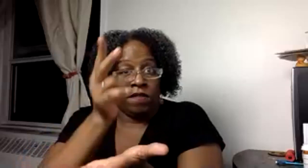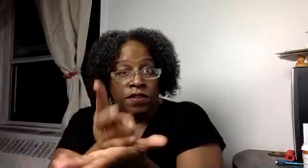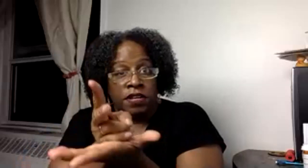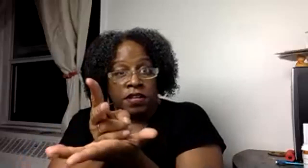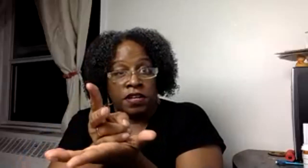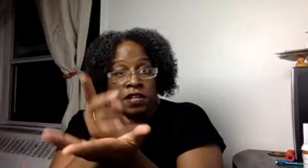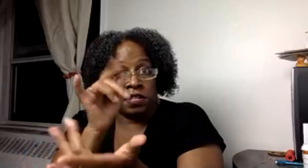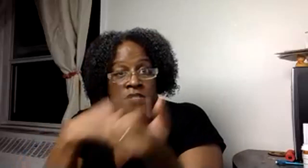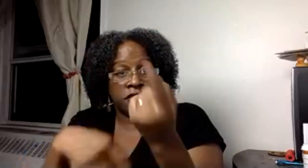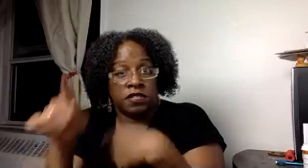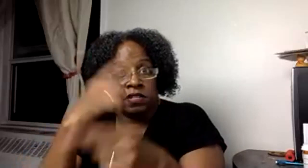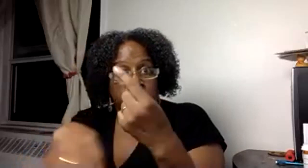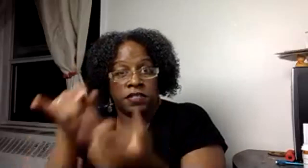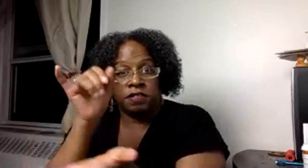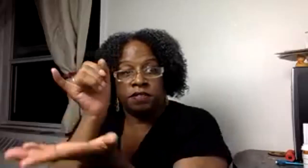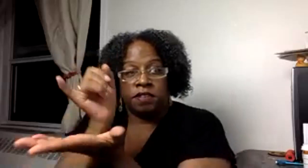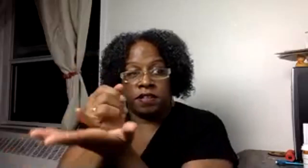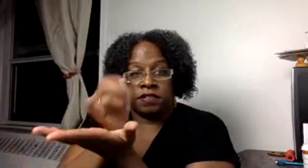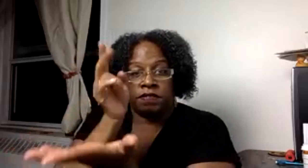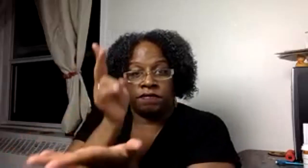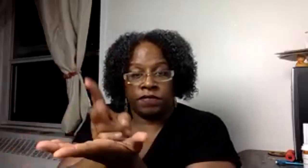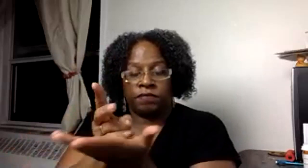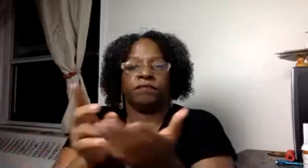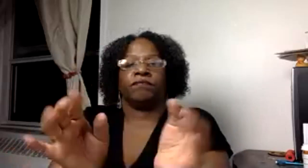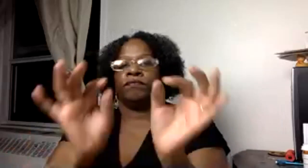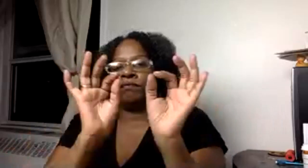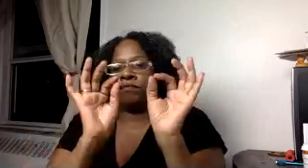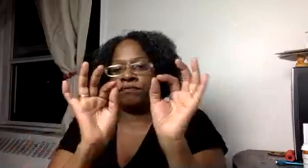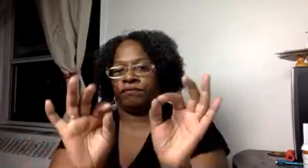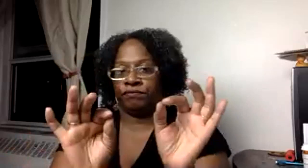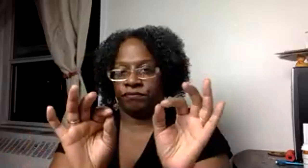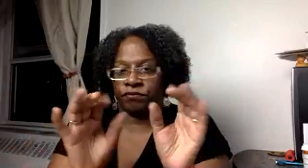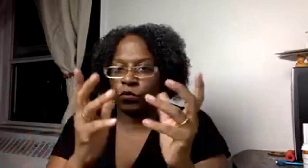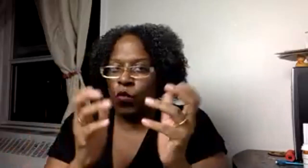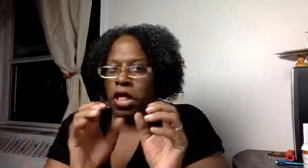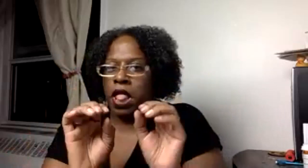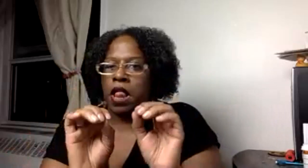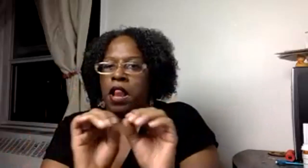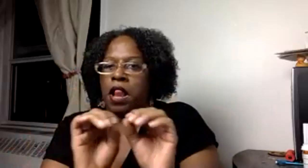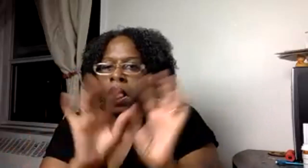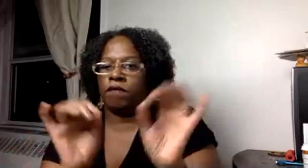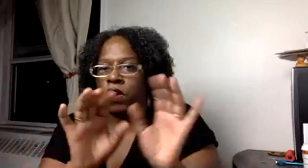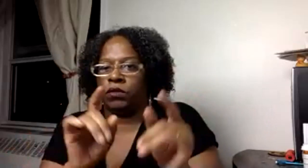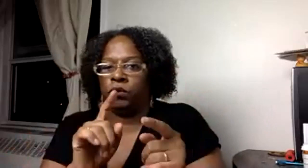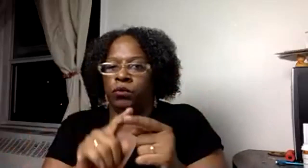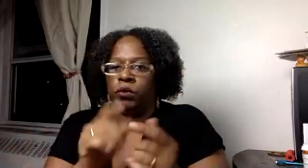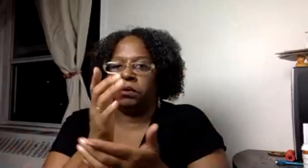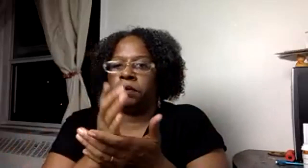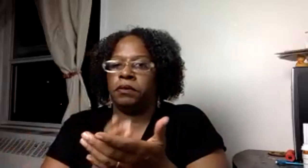I'm sorry, you talking to me? Yes, I was just letting you know. Oh, That I sent that request to Marcelette to let her know that you're waiting